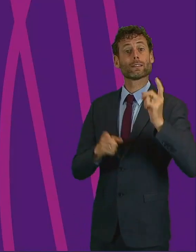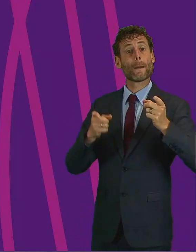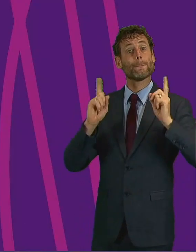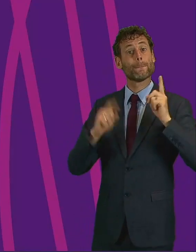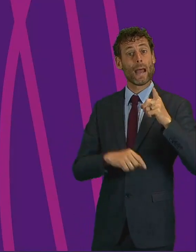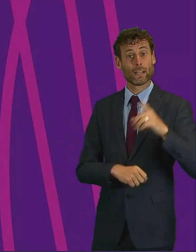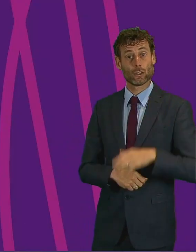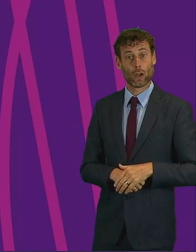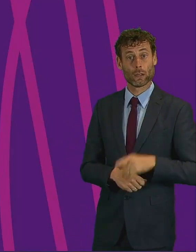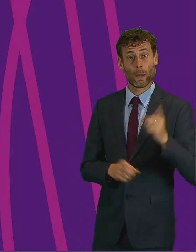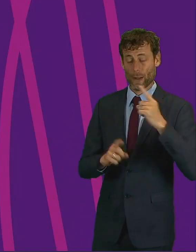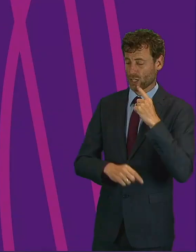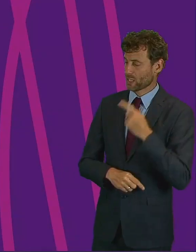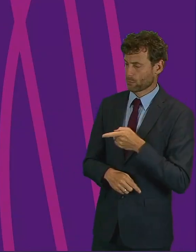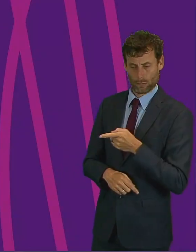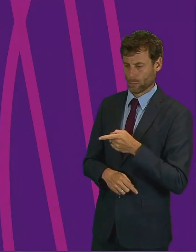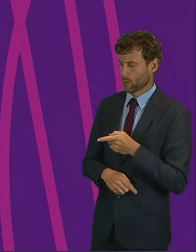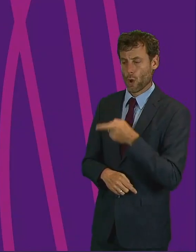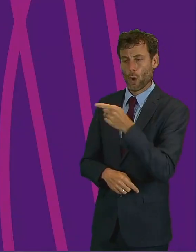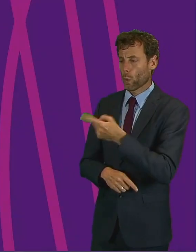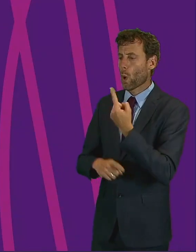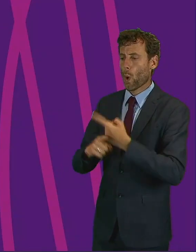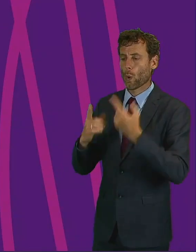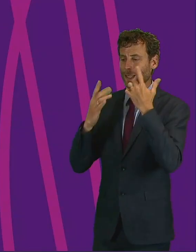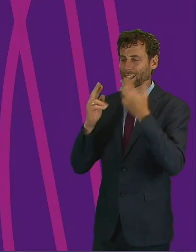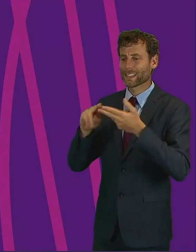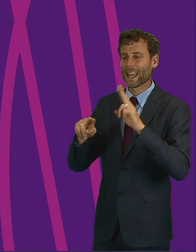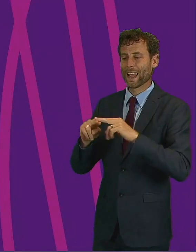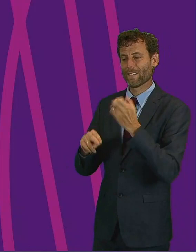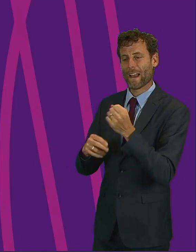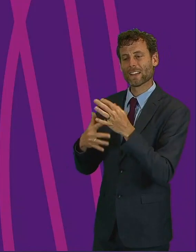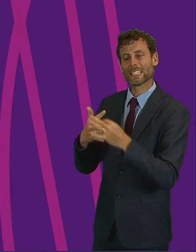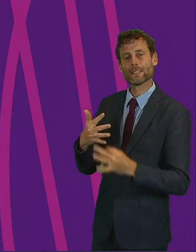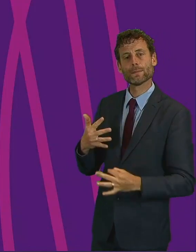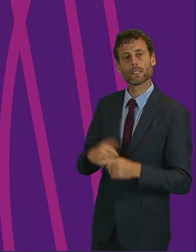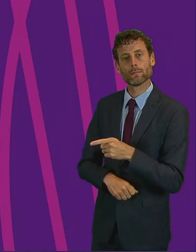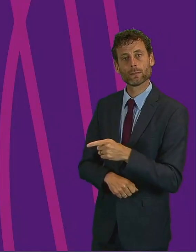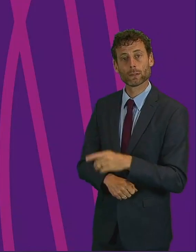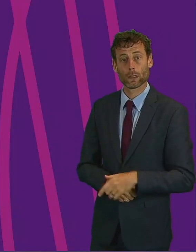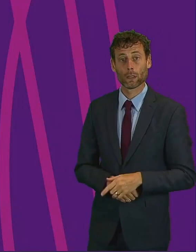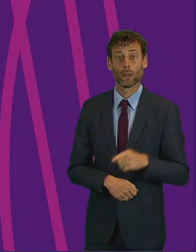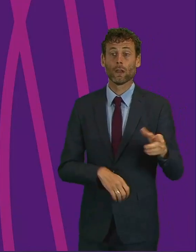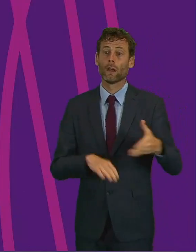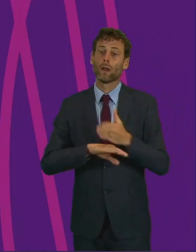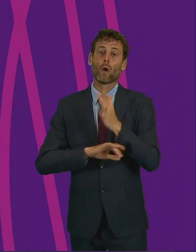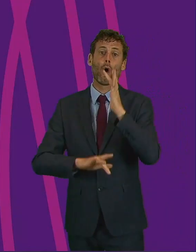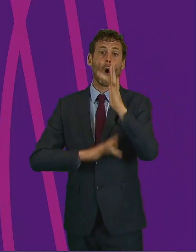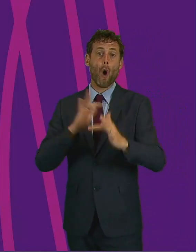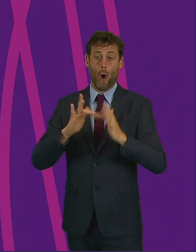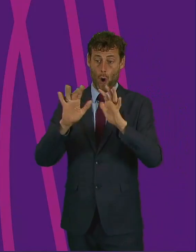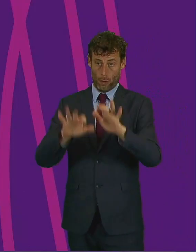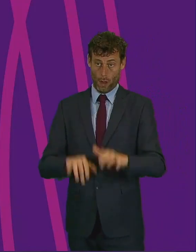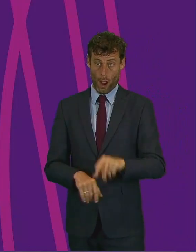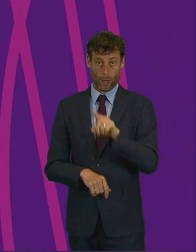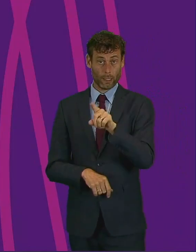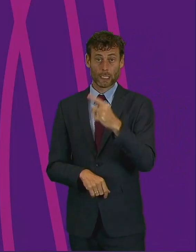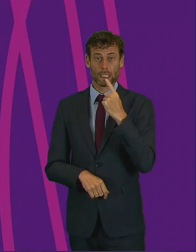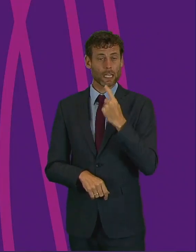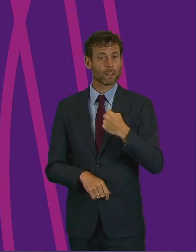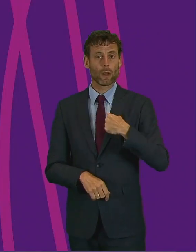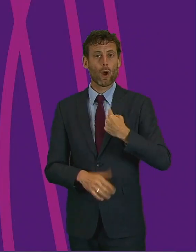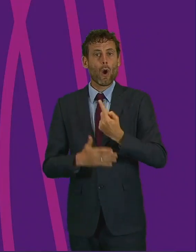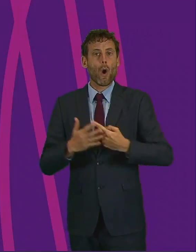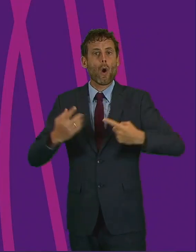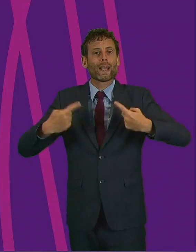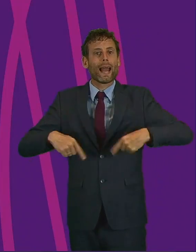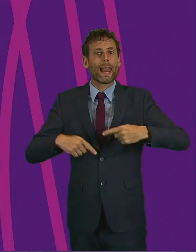have a test if she had symptoms. When she went onto the online test portal, it told her the same. When